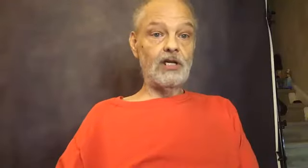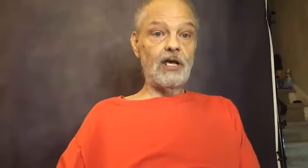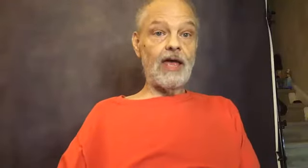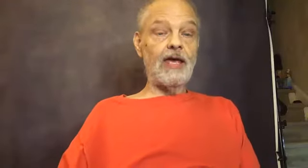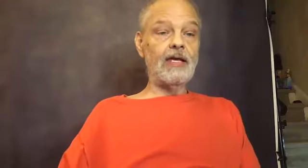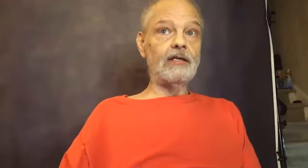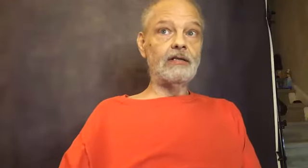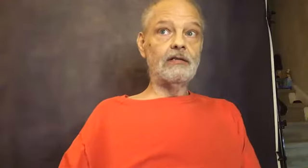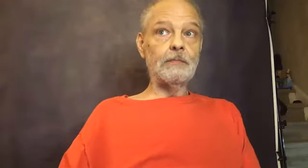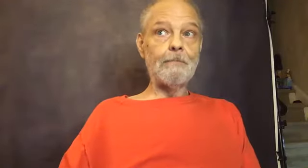And